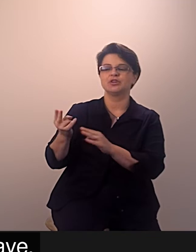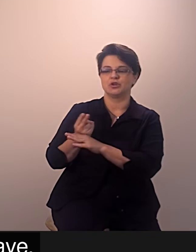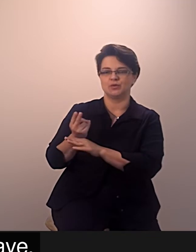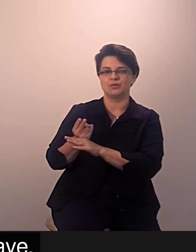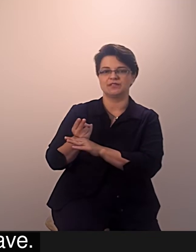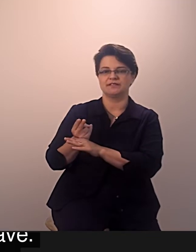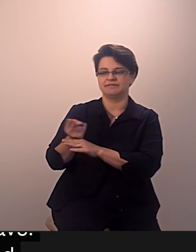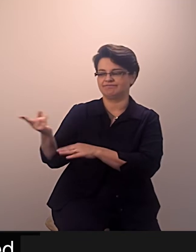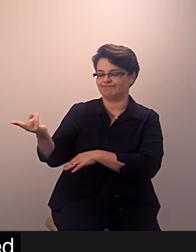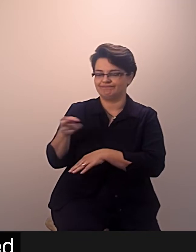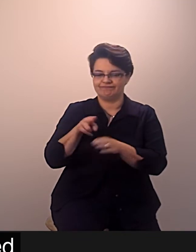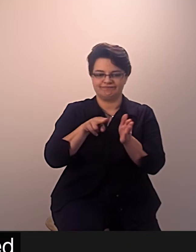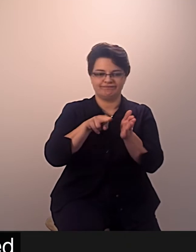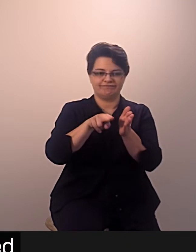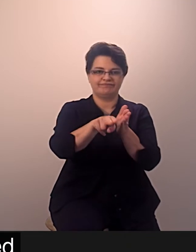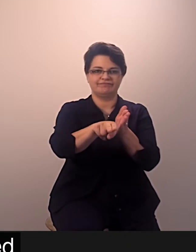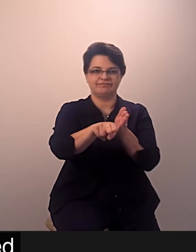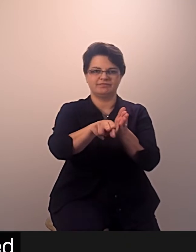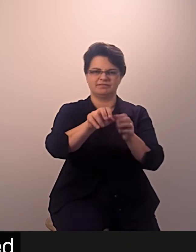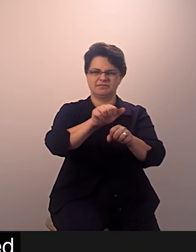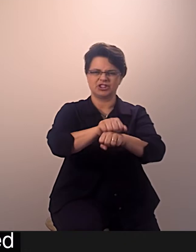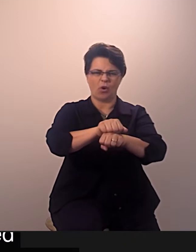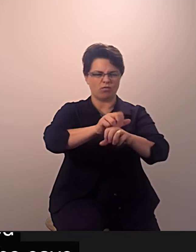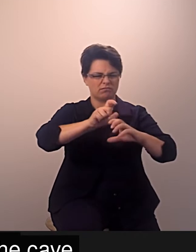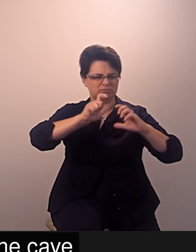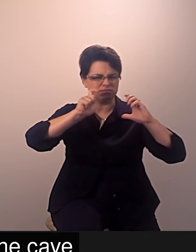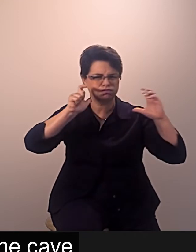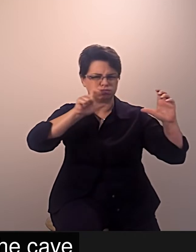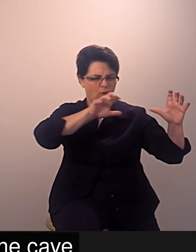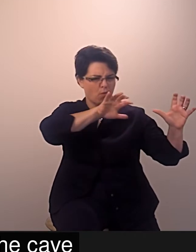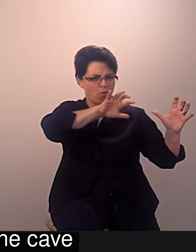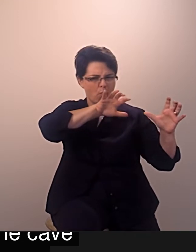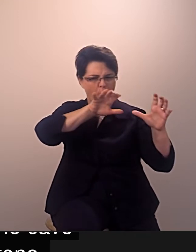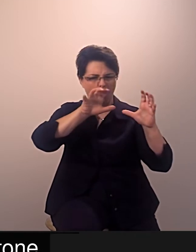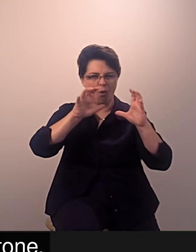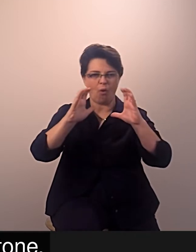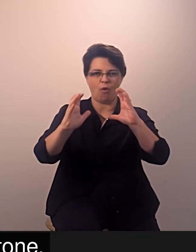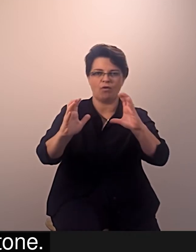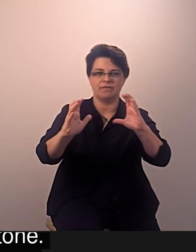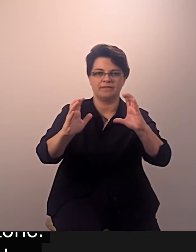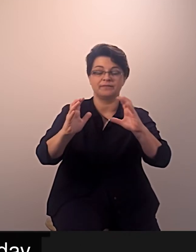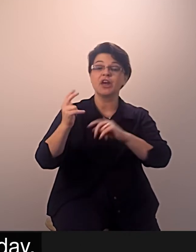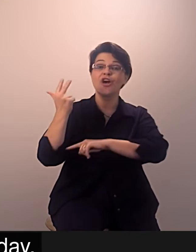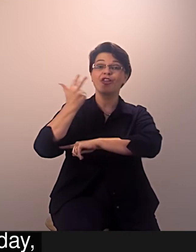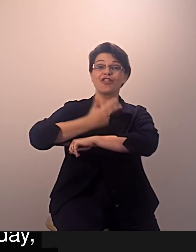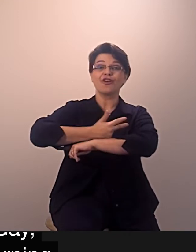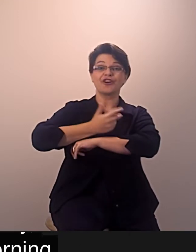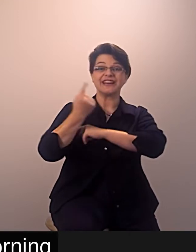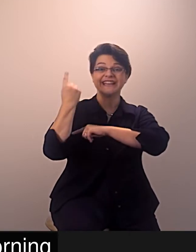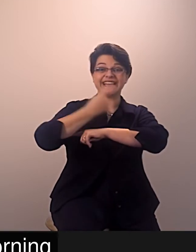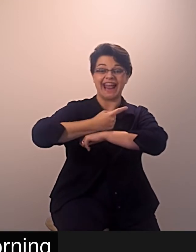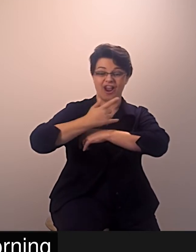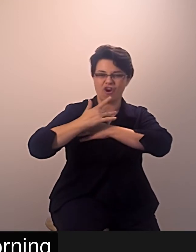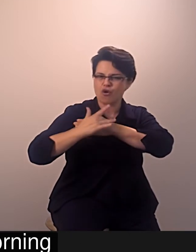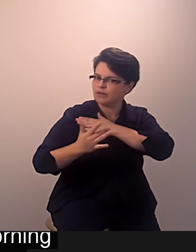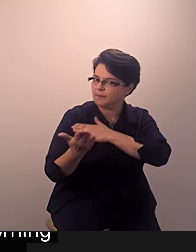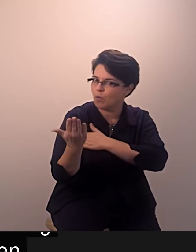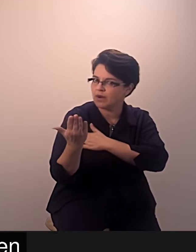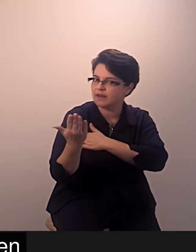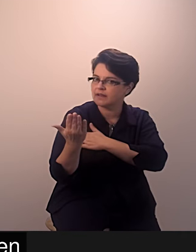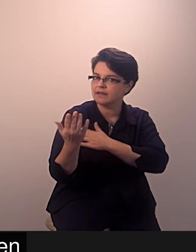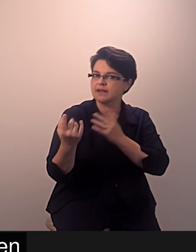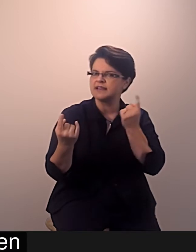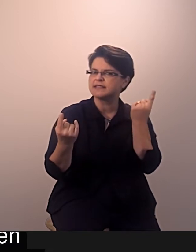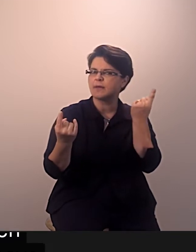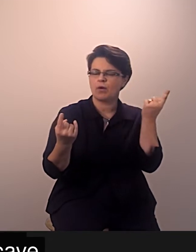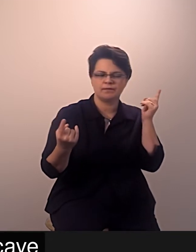closed the entrance of the cave with a large stone. On the third day, early in the morning, some women came to the cave